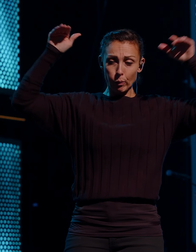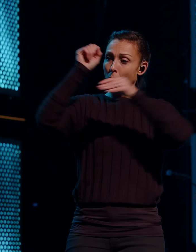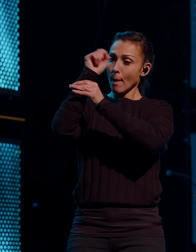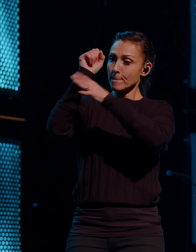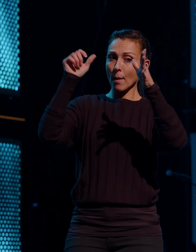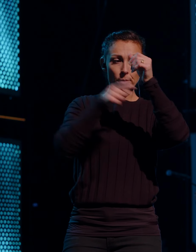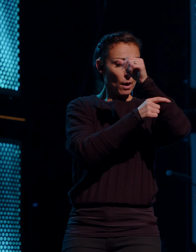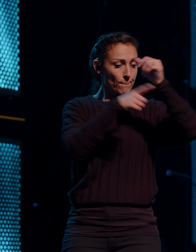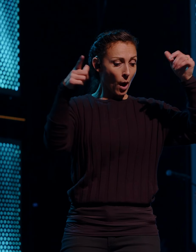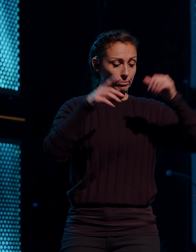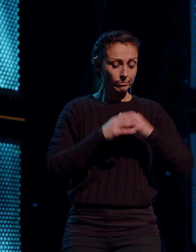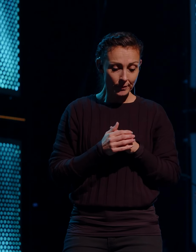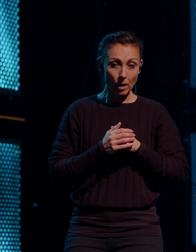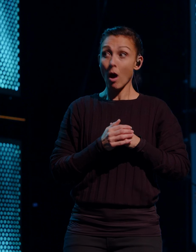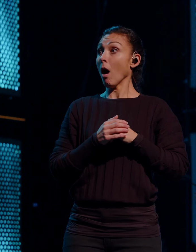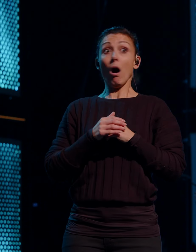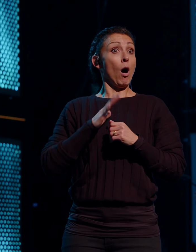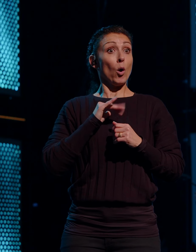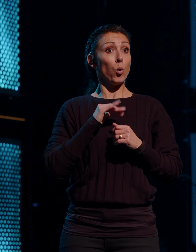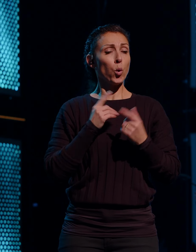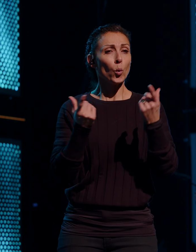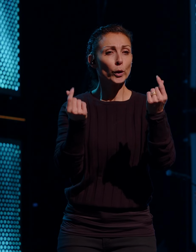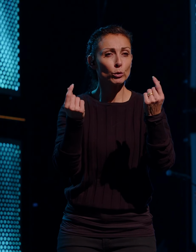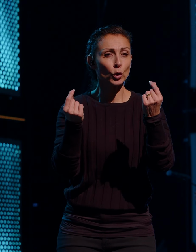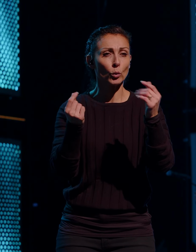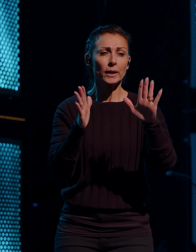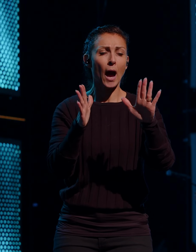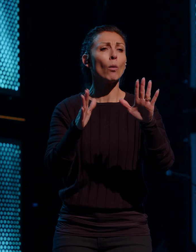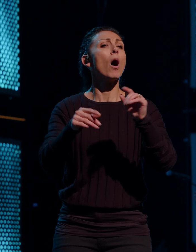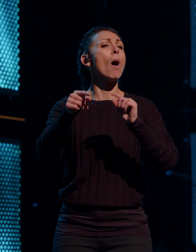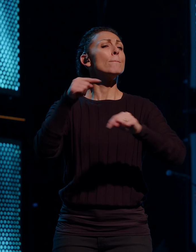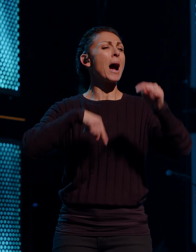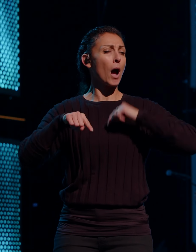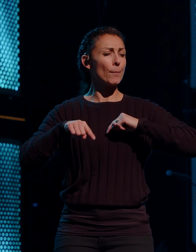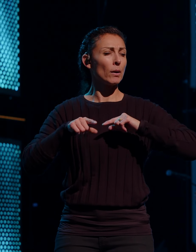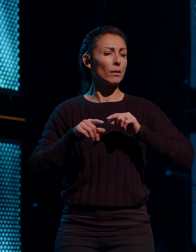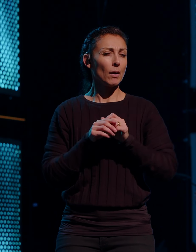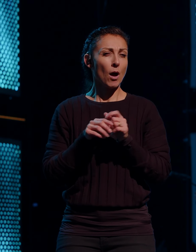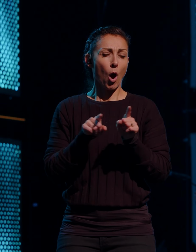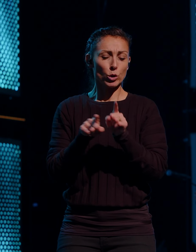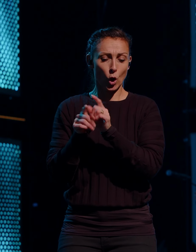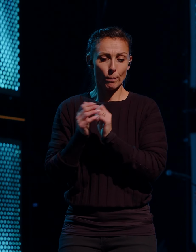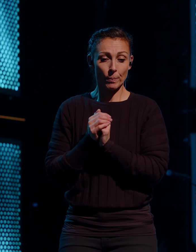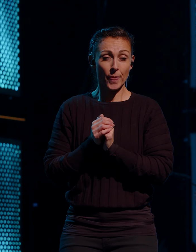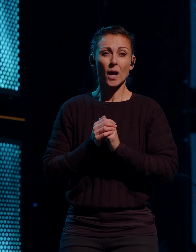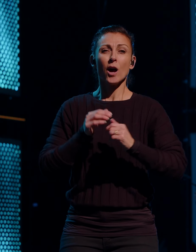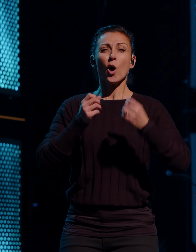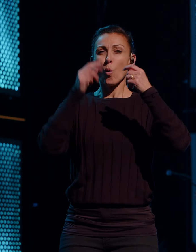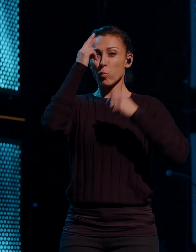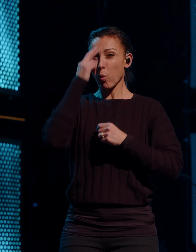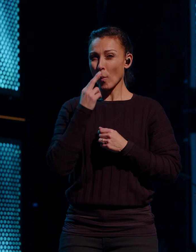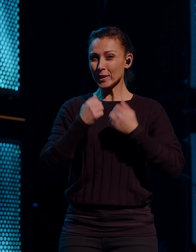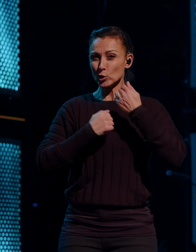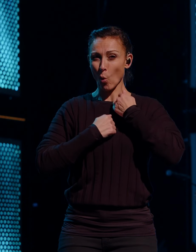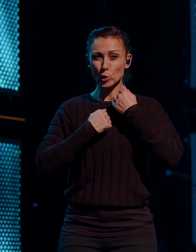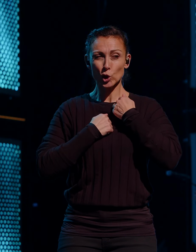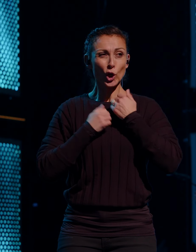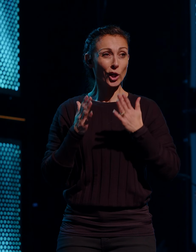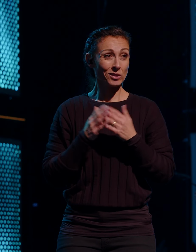was beating you with a rod. He throws you in there. He does not care about you at